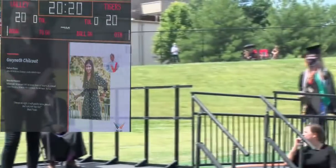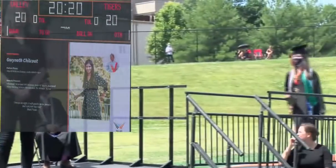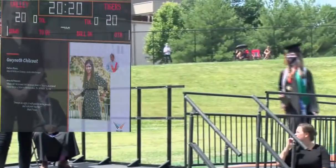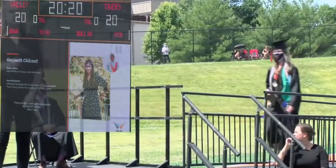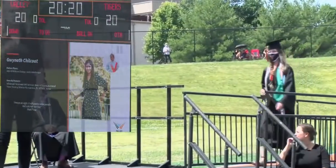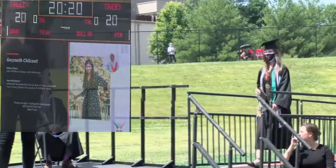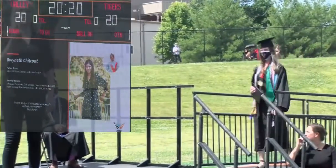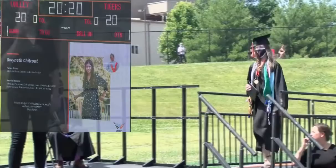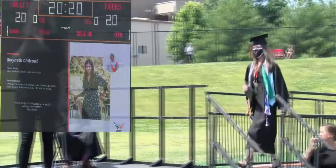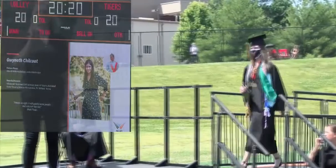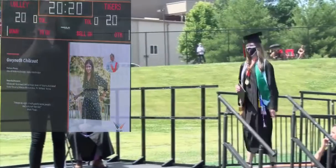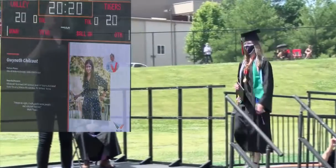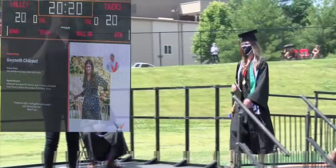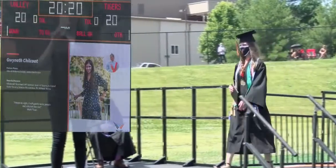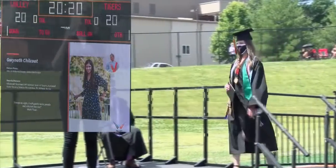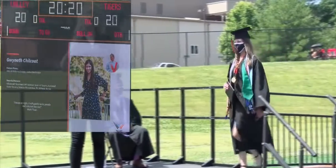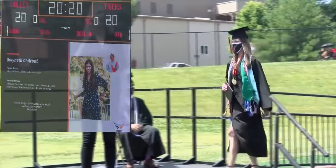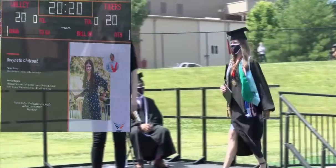Gwyneth Chilcote.